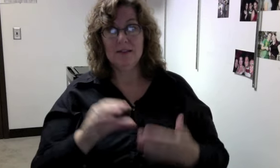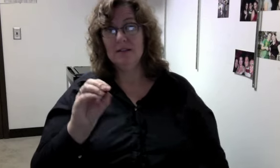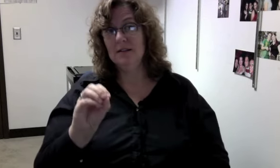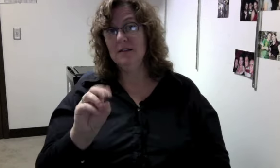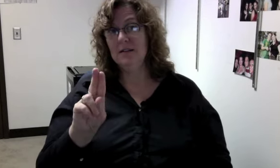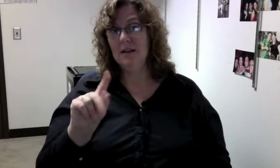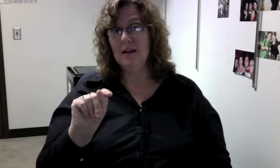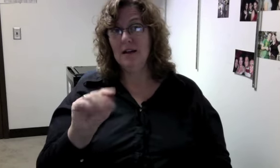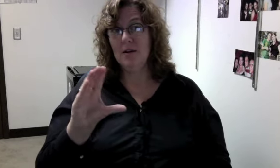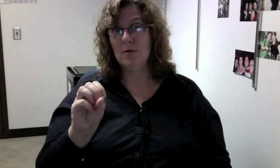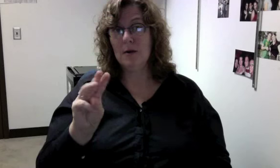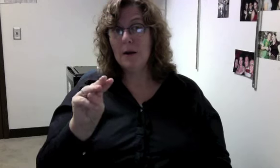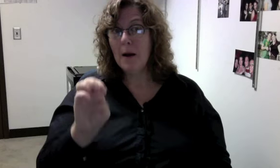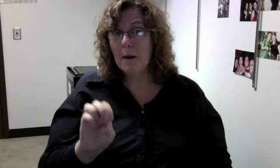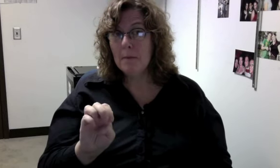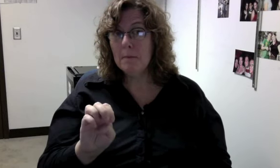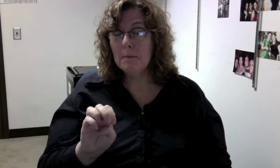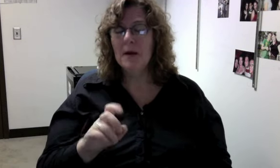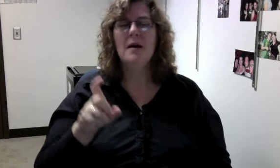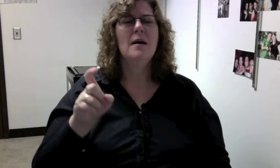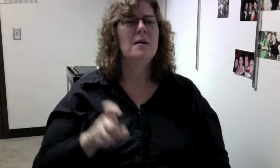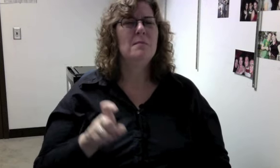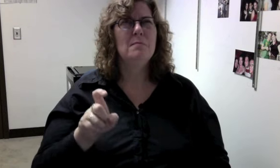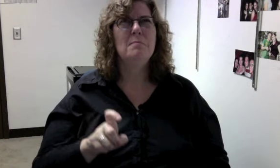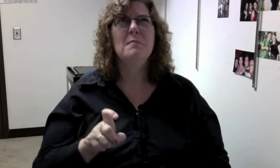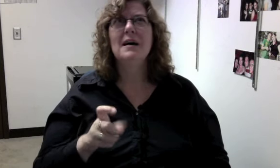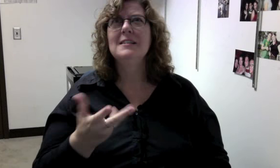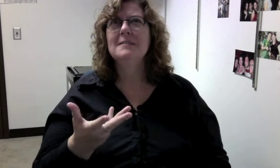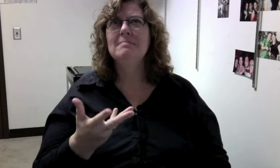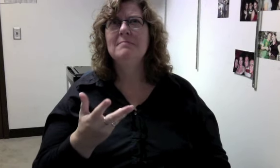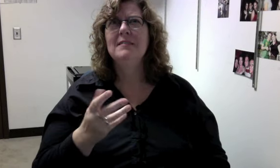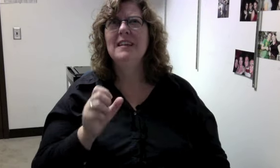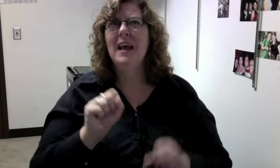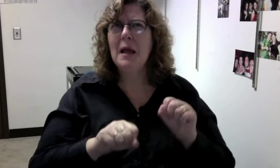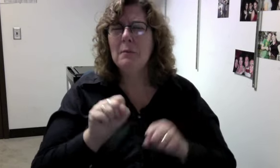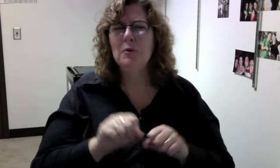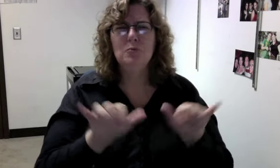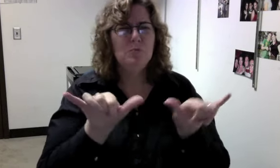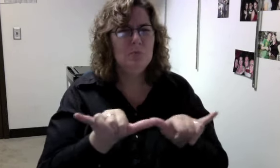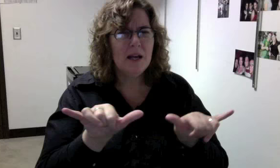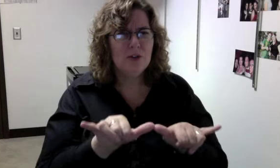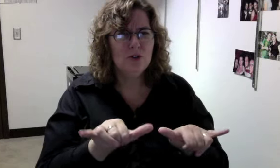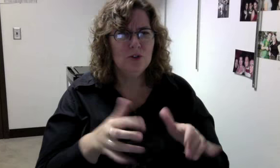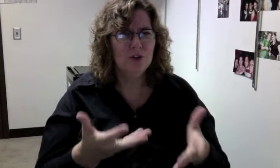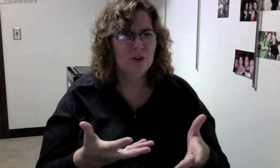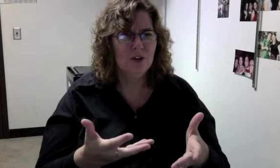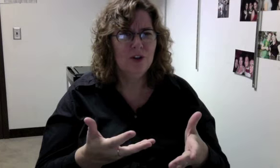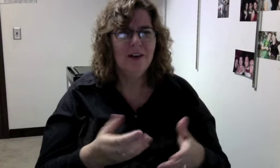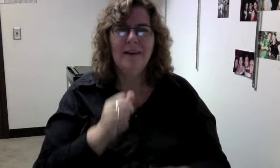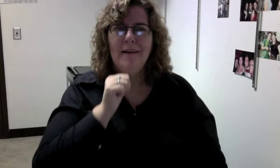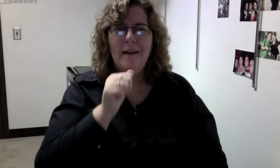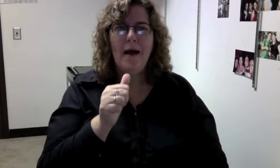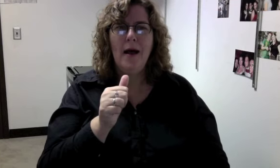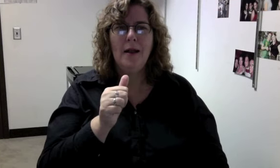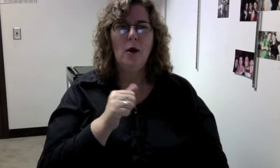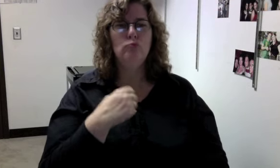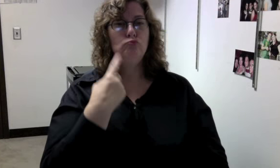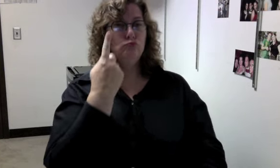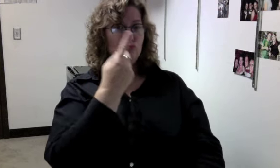It's just like you don't want it to be so much based on someone's opinion, because that's hard